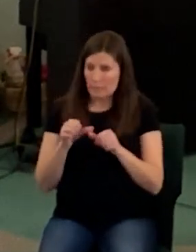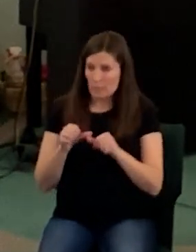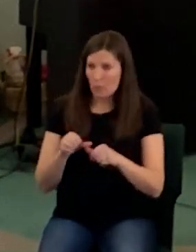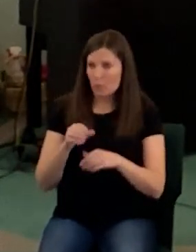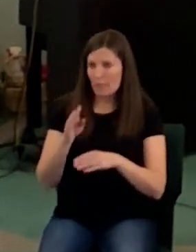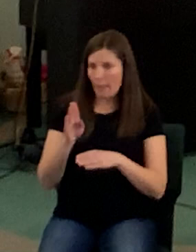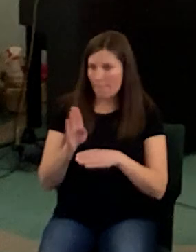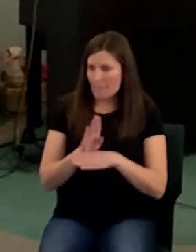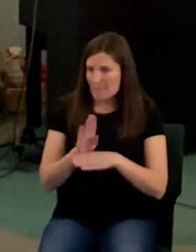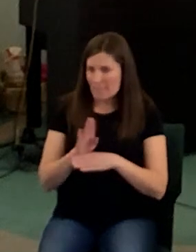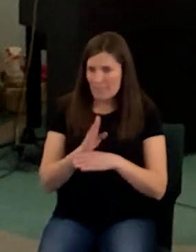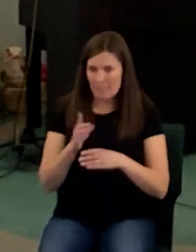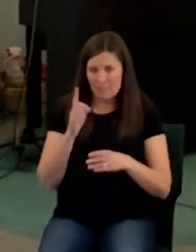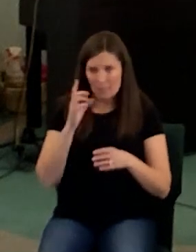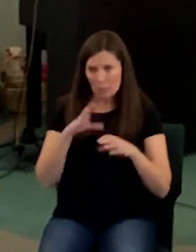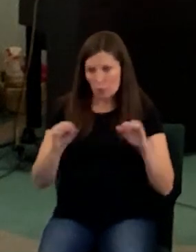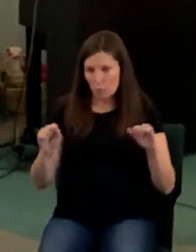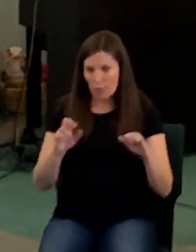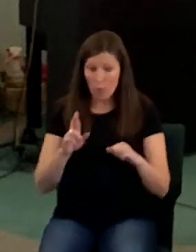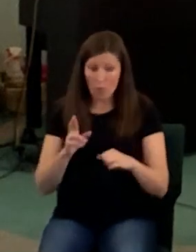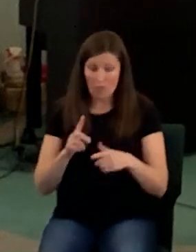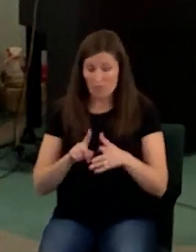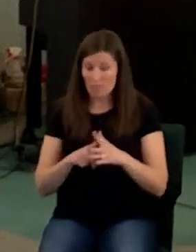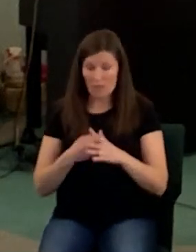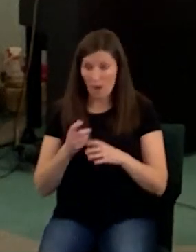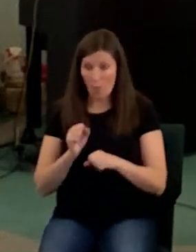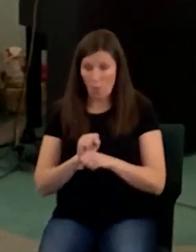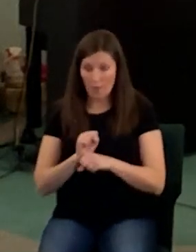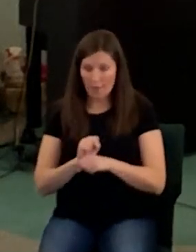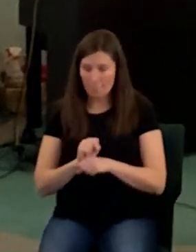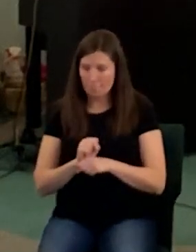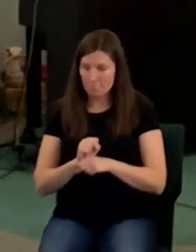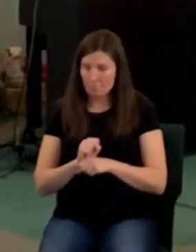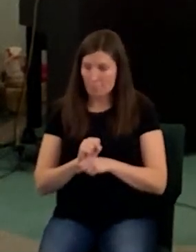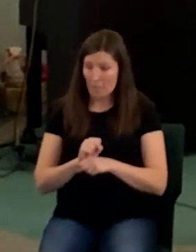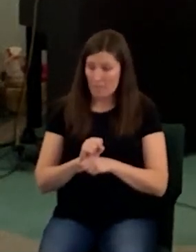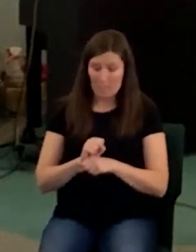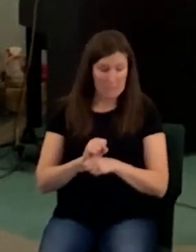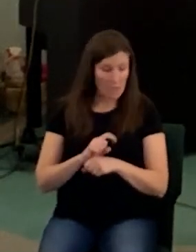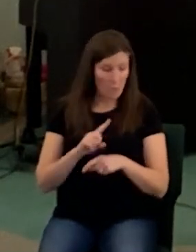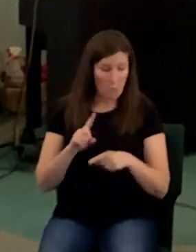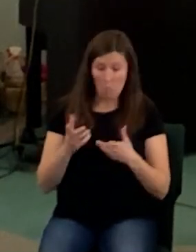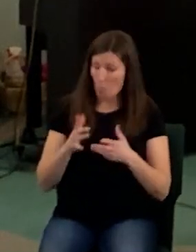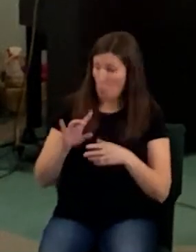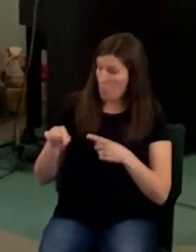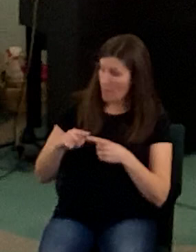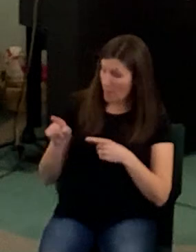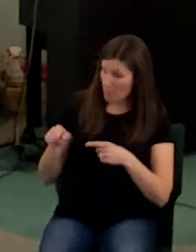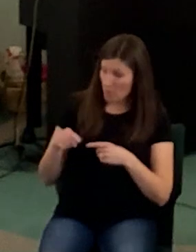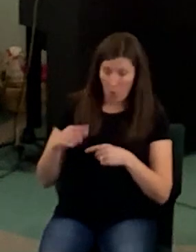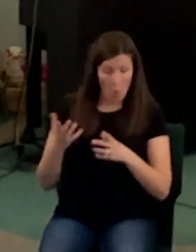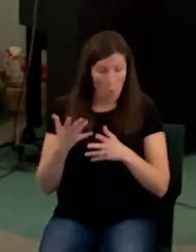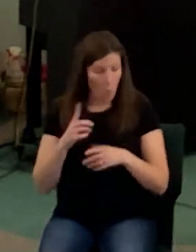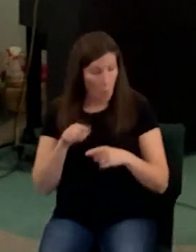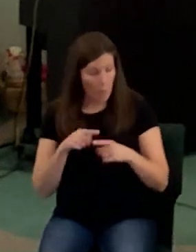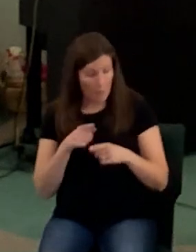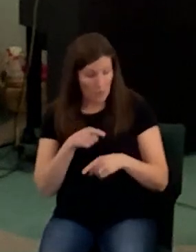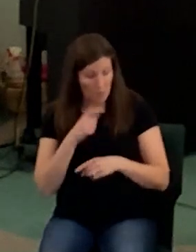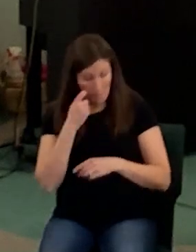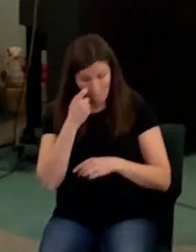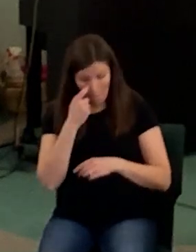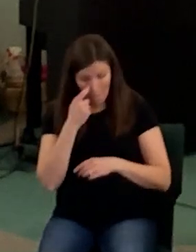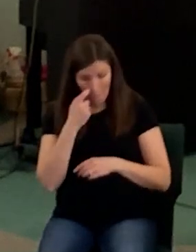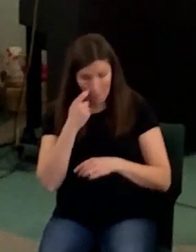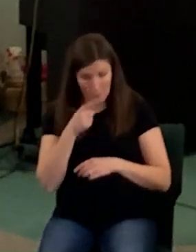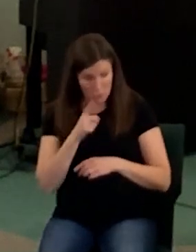or if I just want to start working. And he said, how about you? He doesn't know me or anything about me. He says, how about you? What do you, did you go to